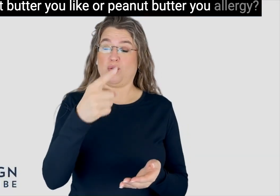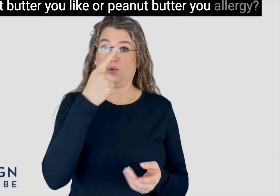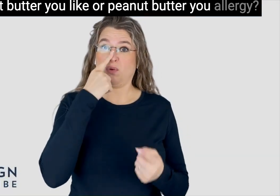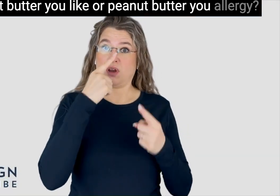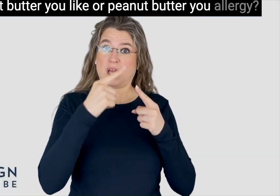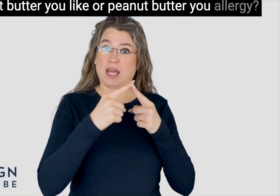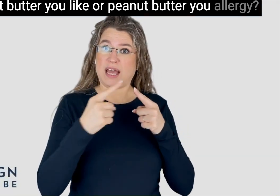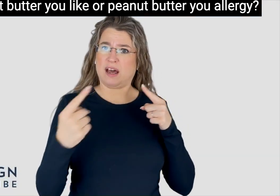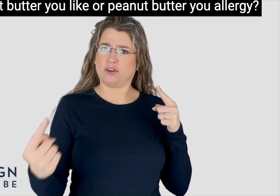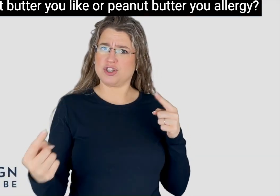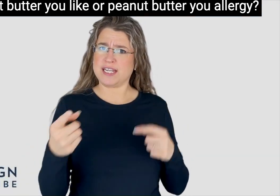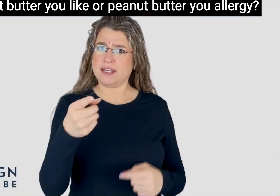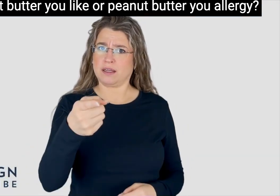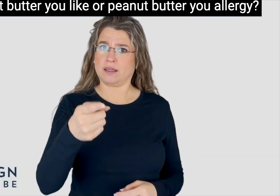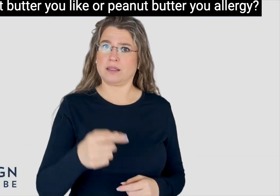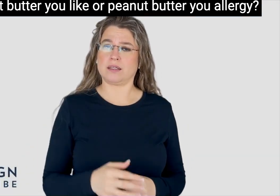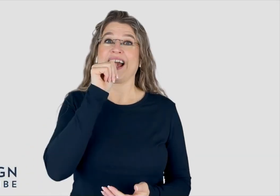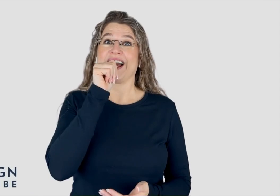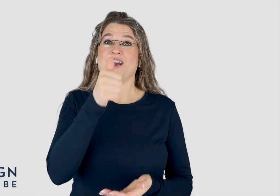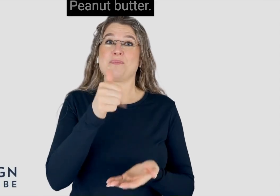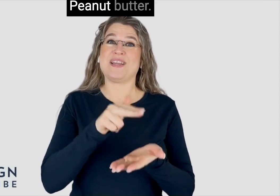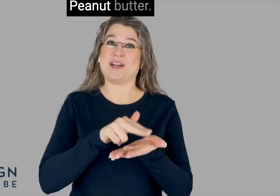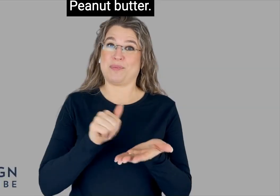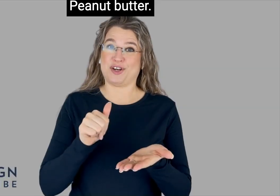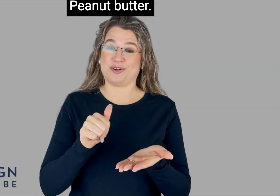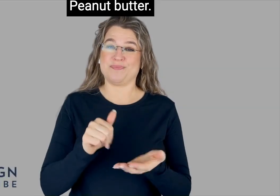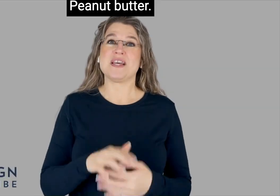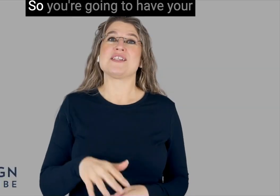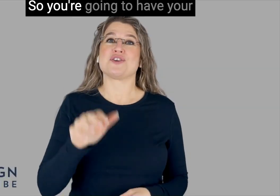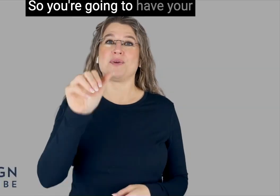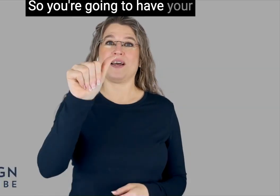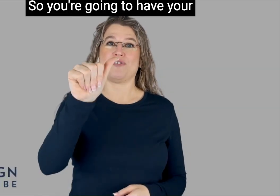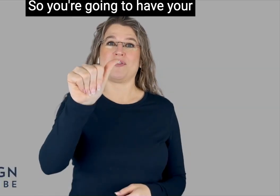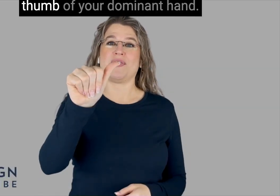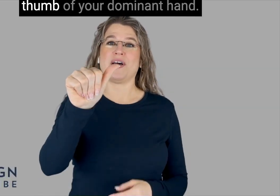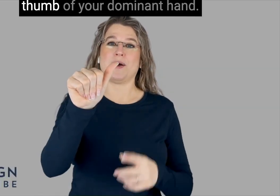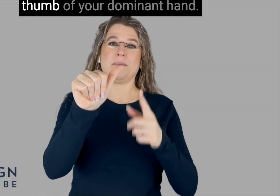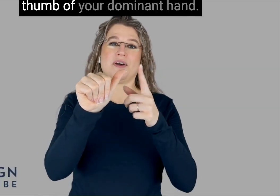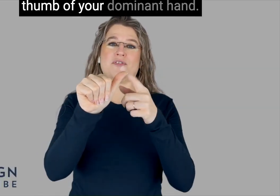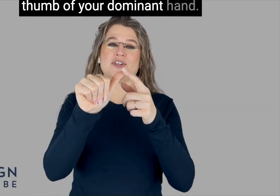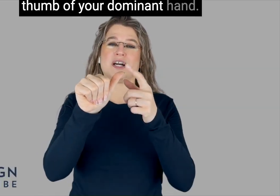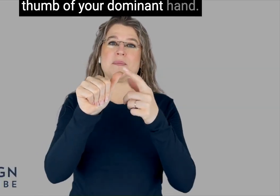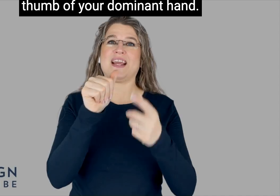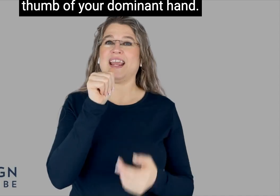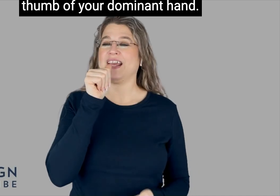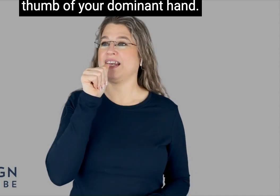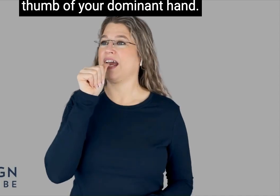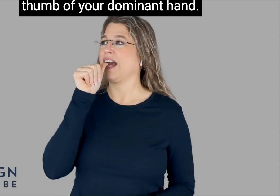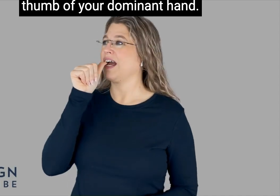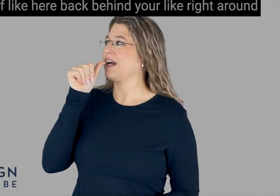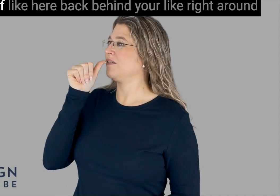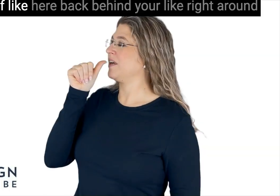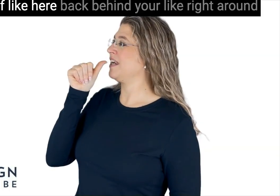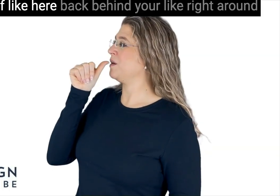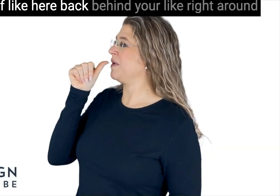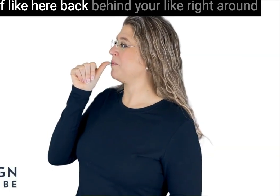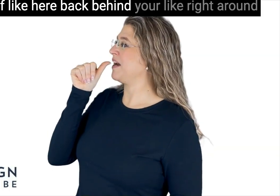you allergy? Peanut butter. So you're going to have your thumb of your dominant hand kind of like here back behind